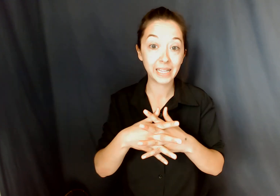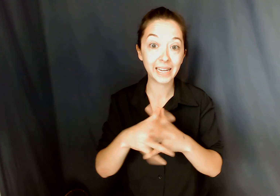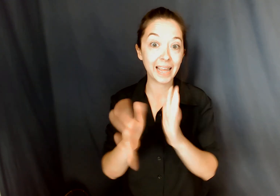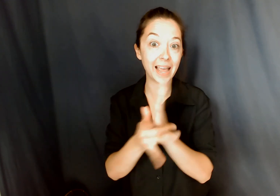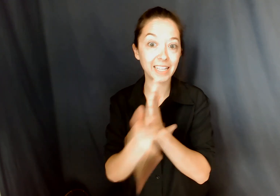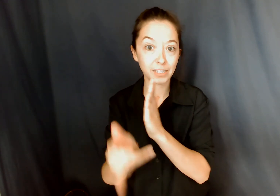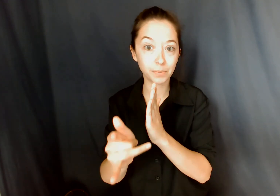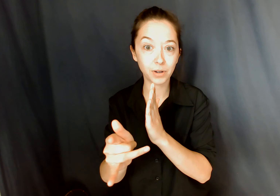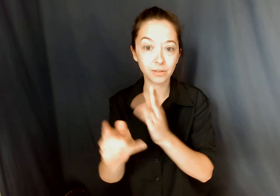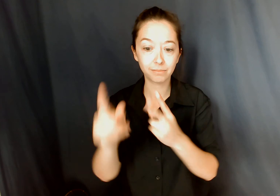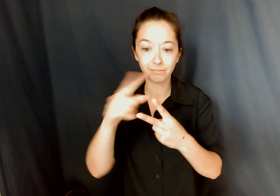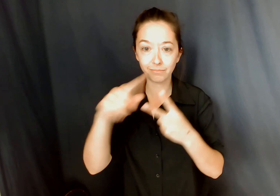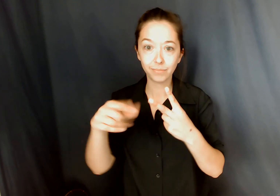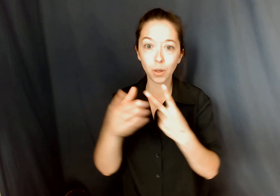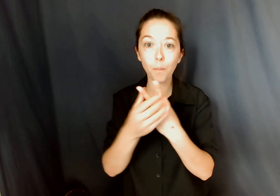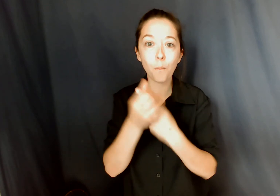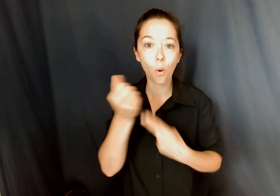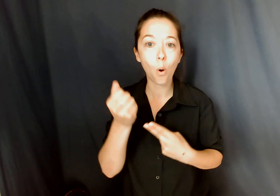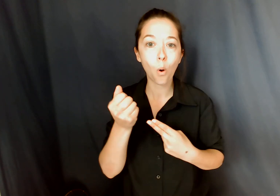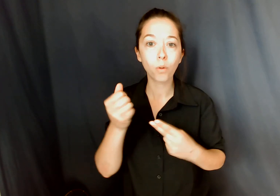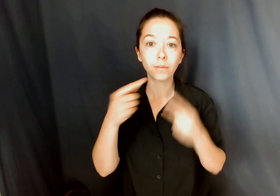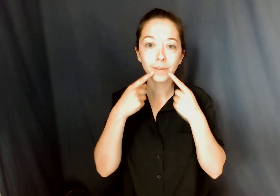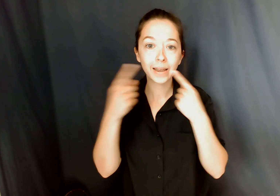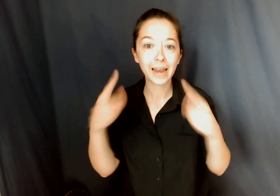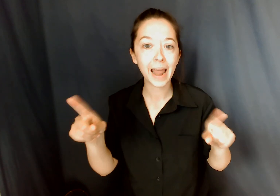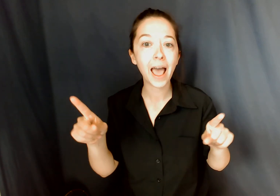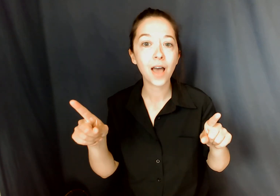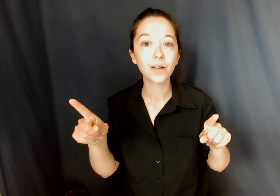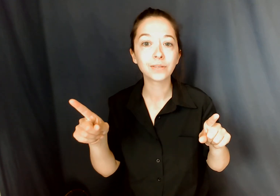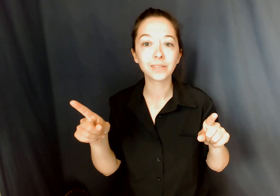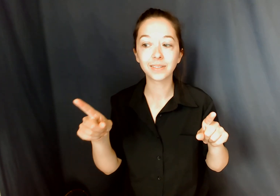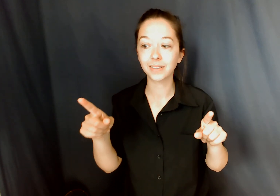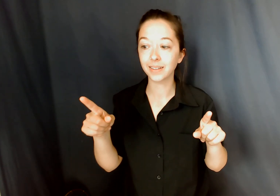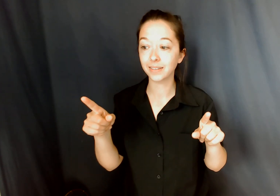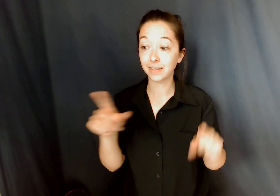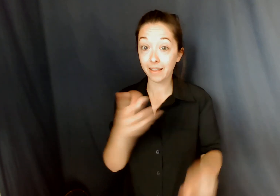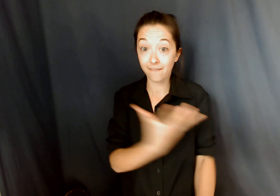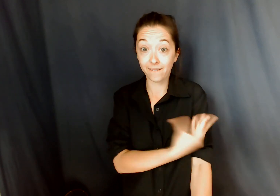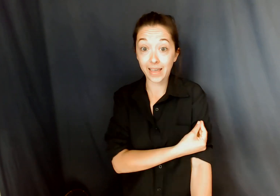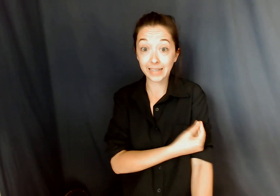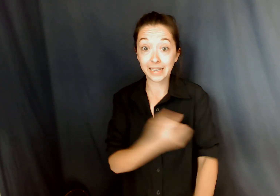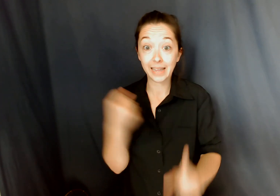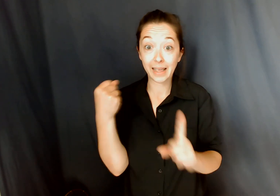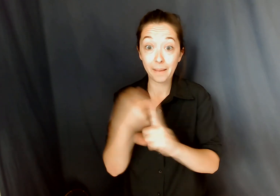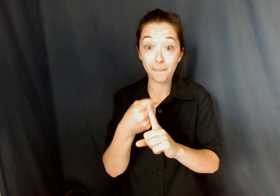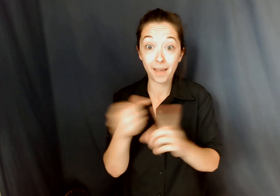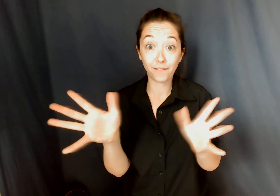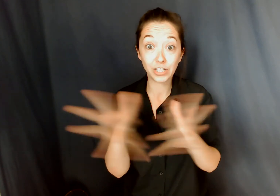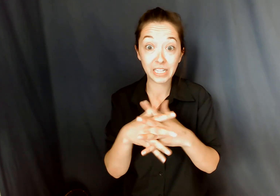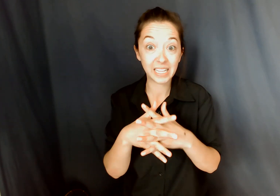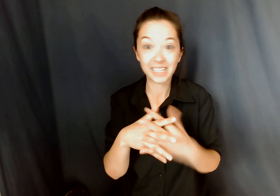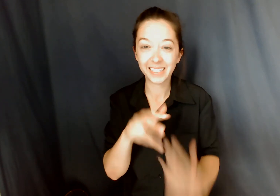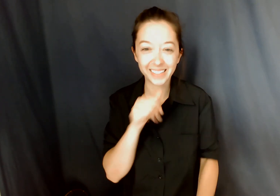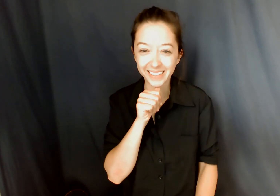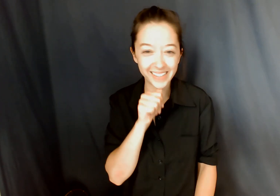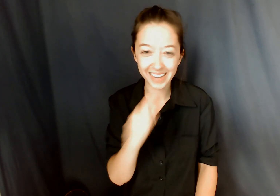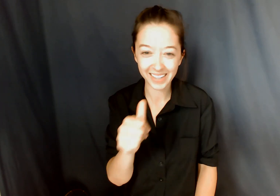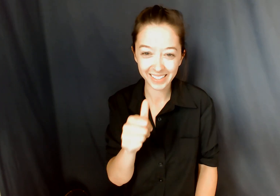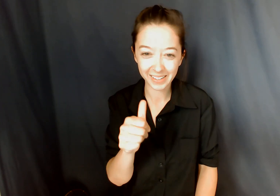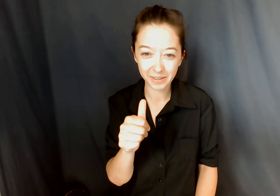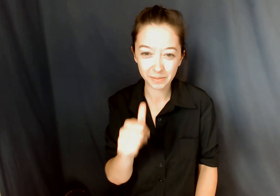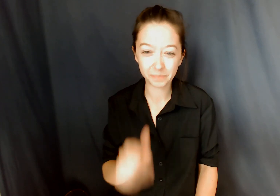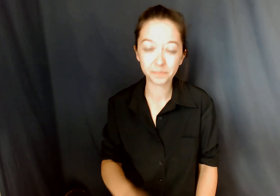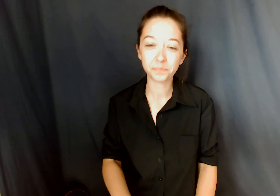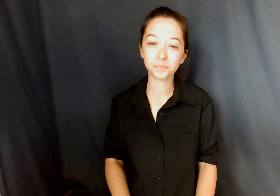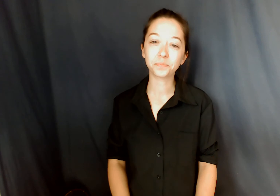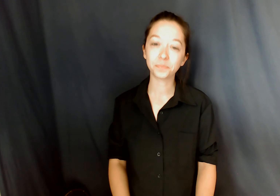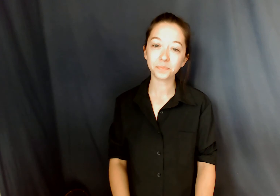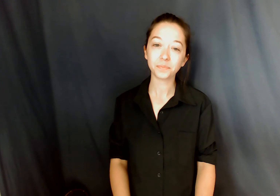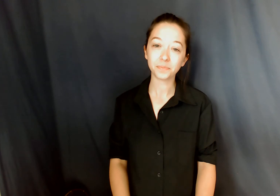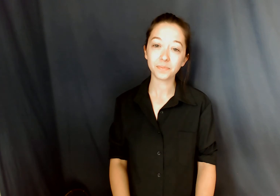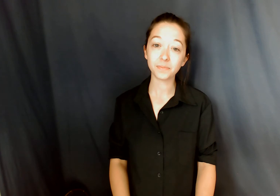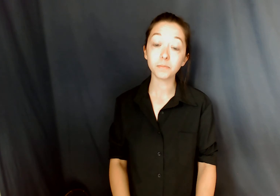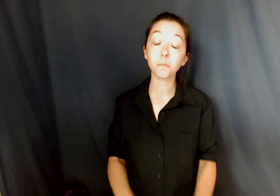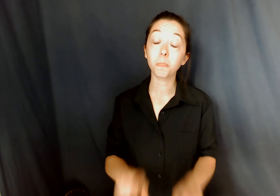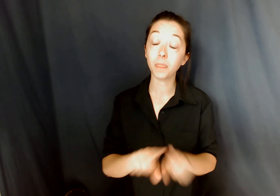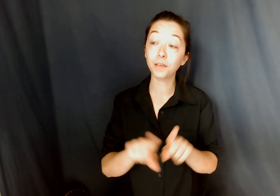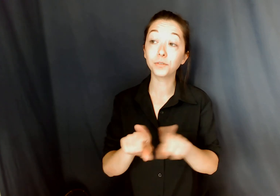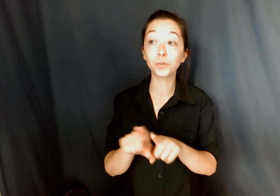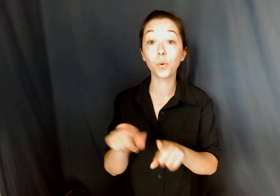vaccine affects fertility. We've also been hearing stories that women who've received a vaccine have experienced some